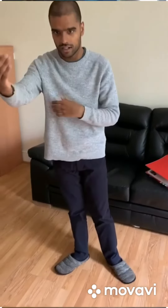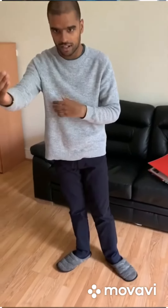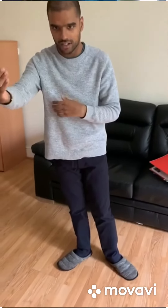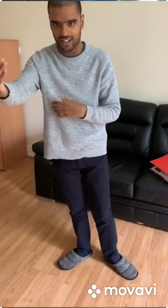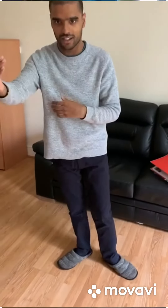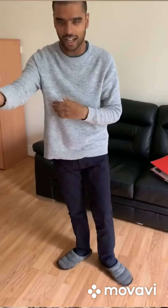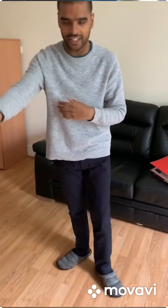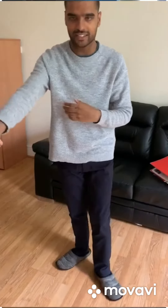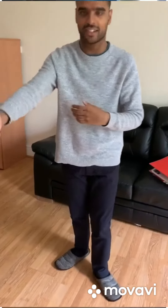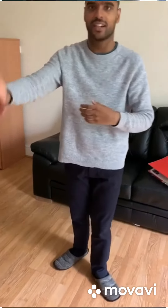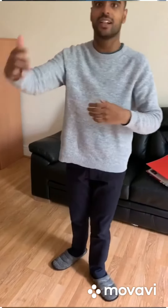Later.